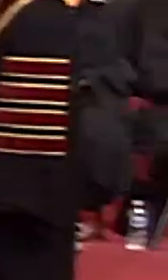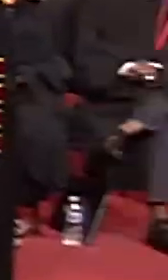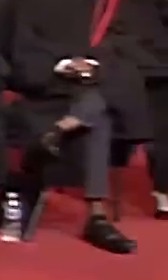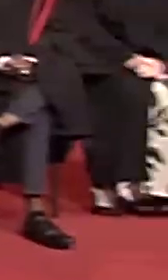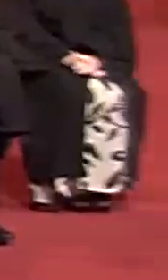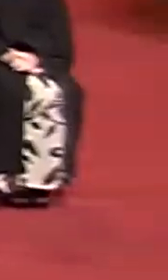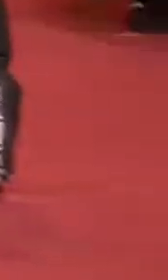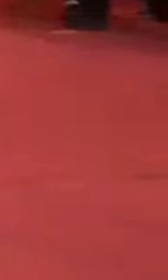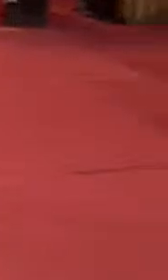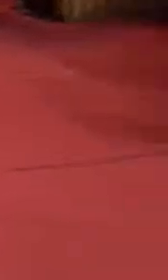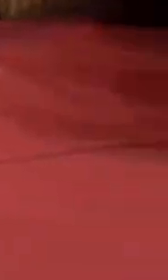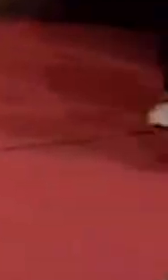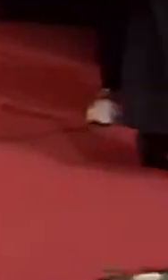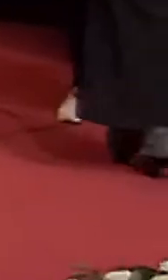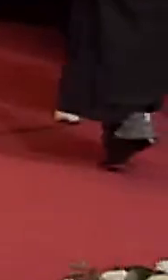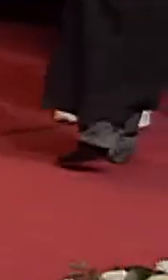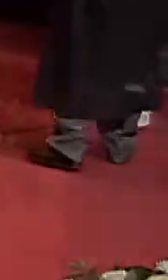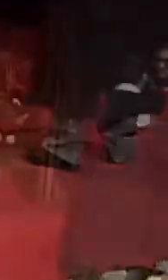Hainam Vu, honors.